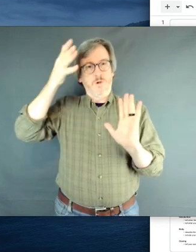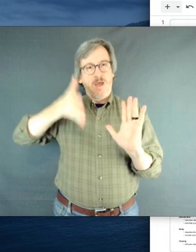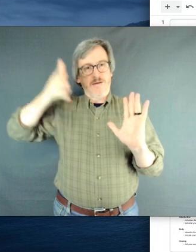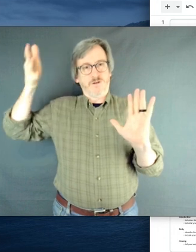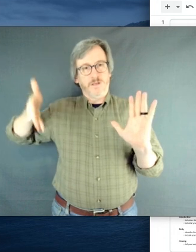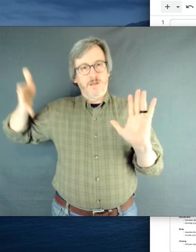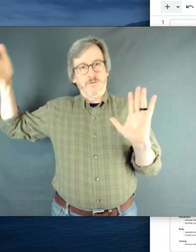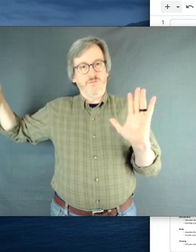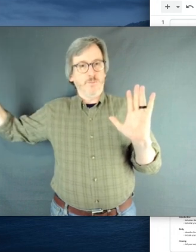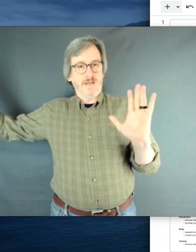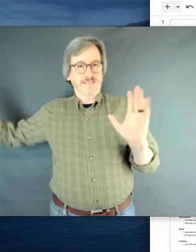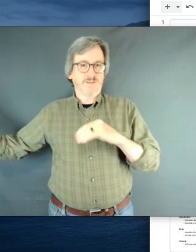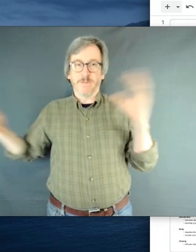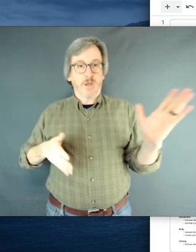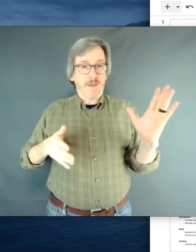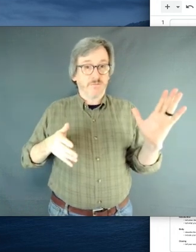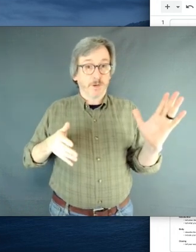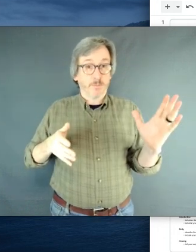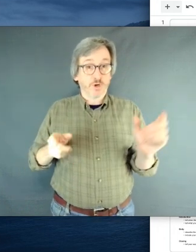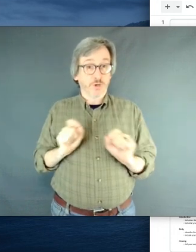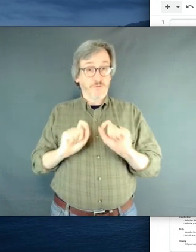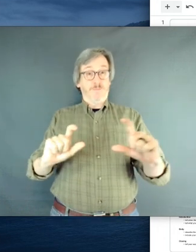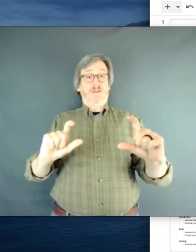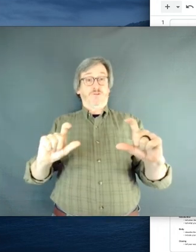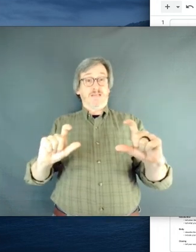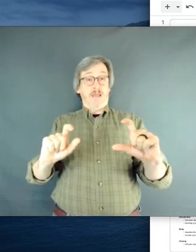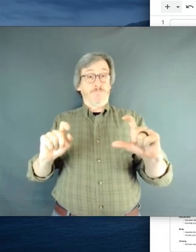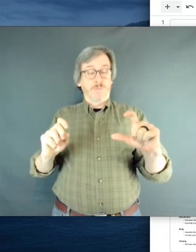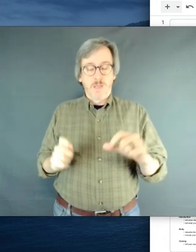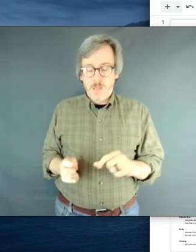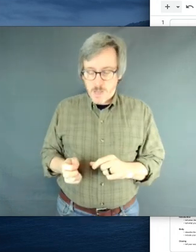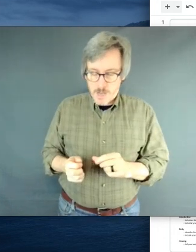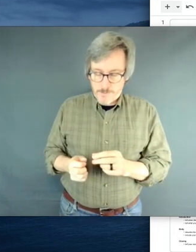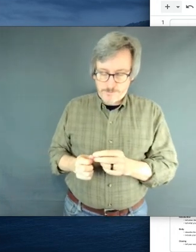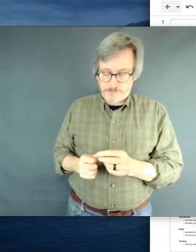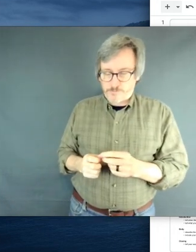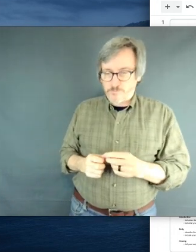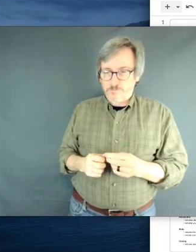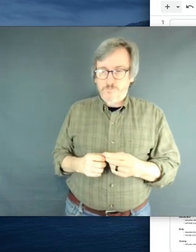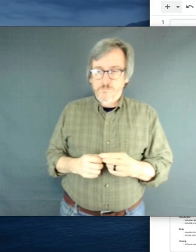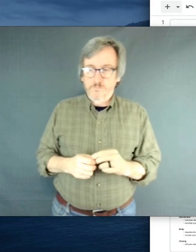through every few minutes. Every time you'd come back from a commercial, there'd be a different time.